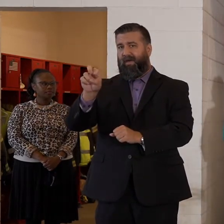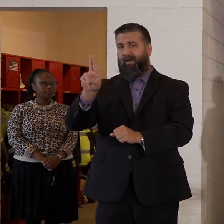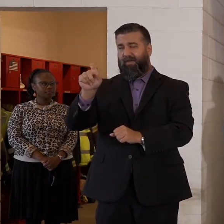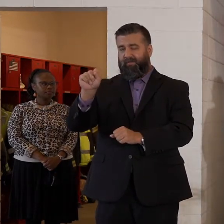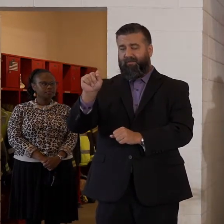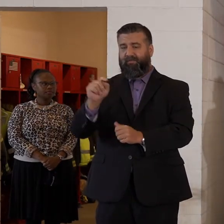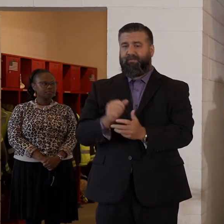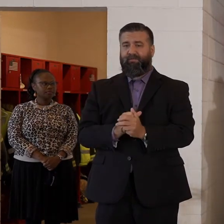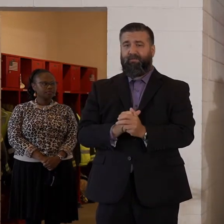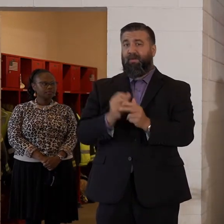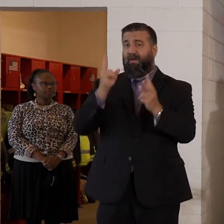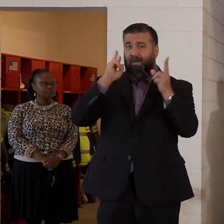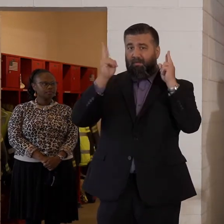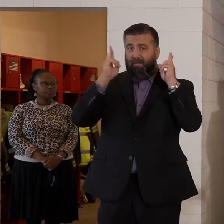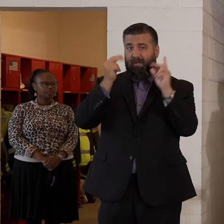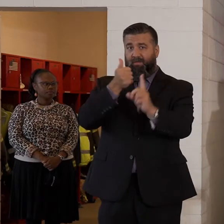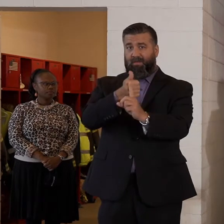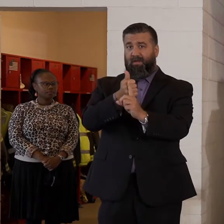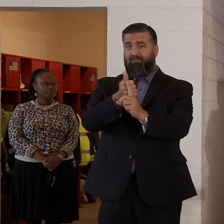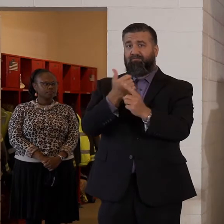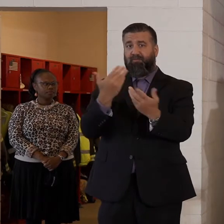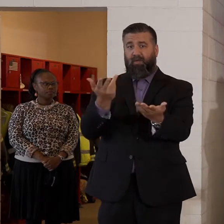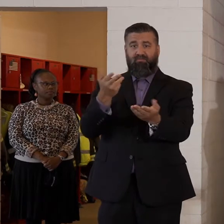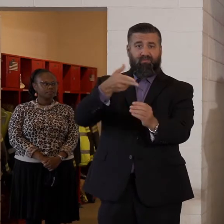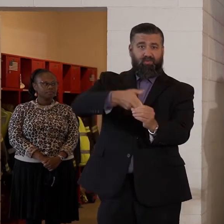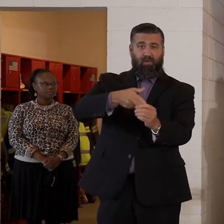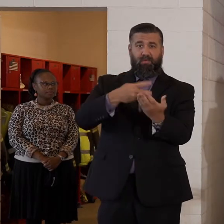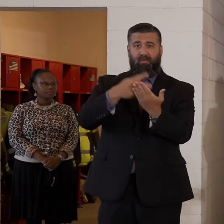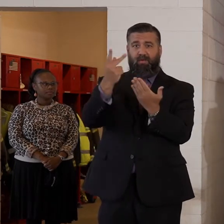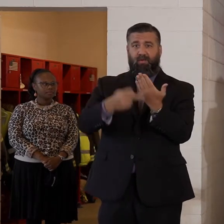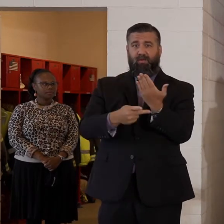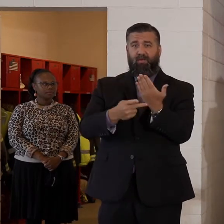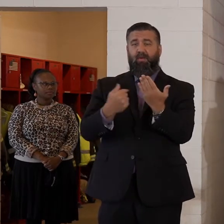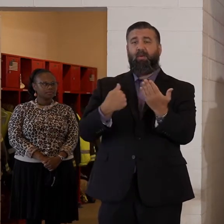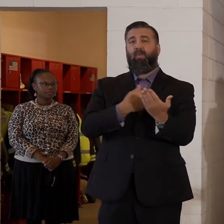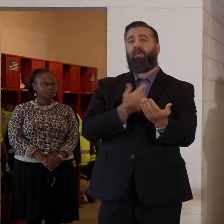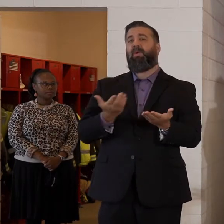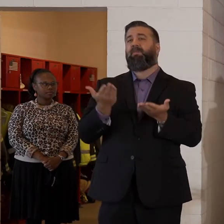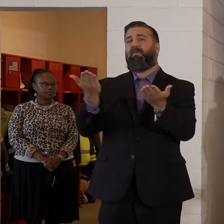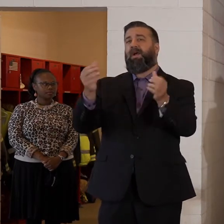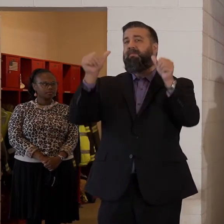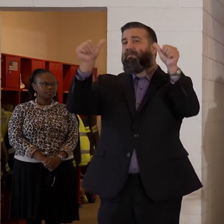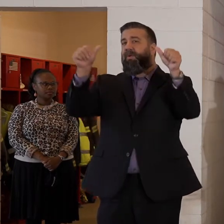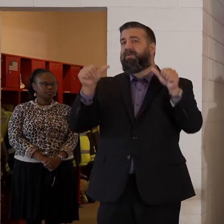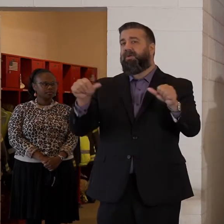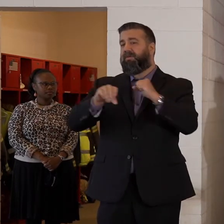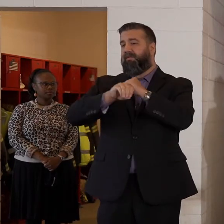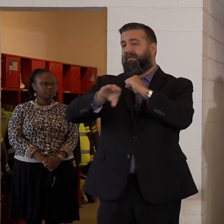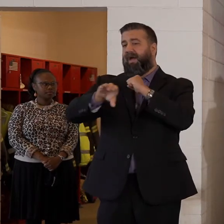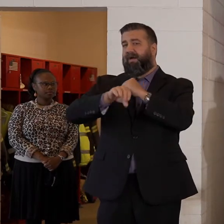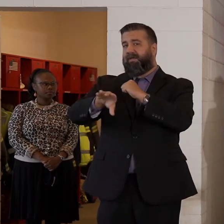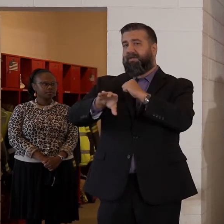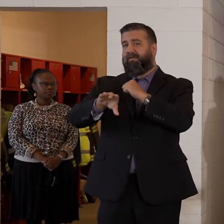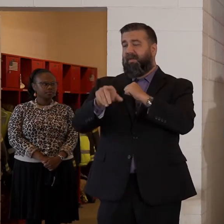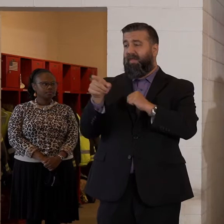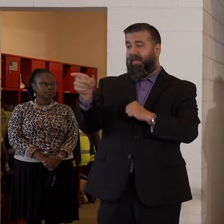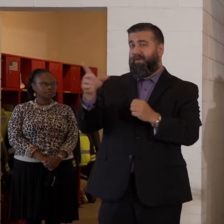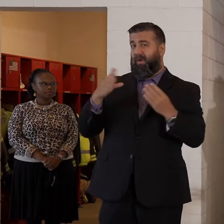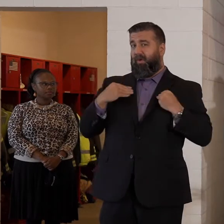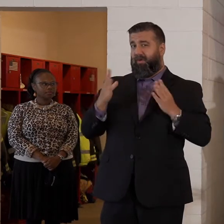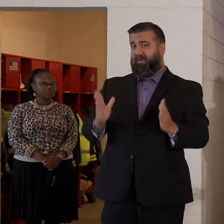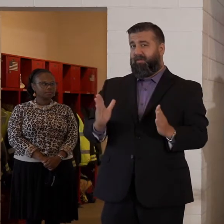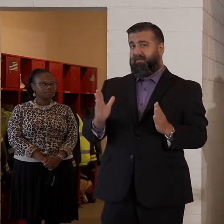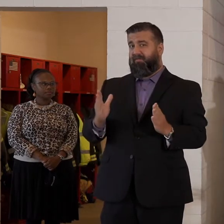As beauty salons and barbershops sign on, we'll provide posters, flyers, and other informational materials that shop owners can use to talk